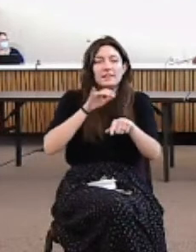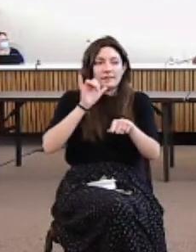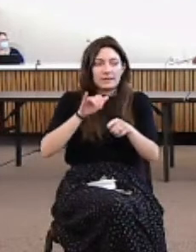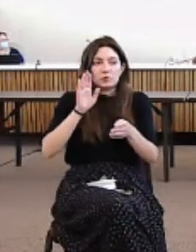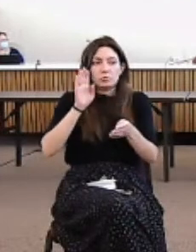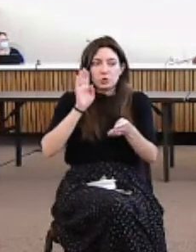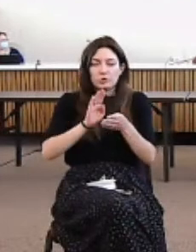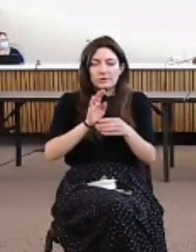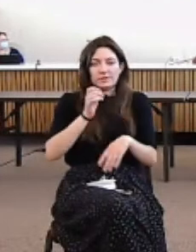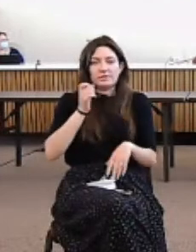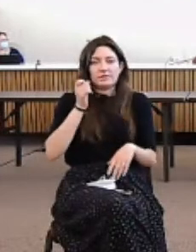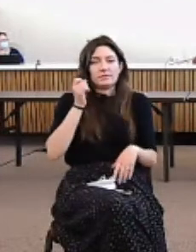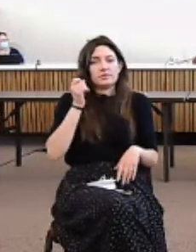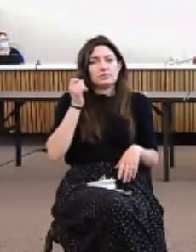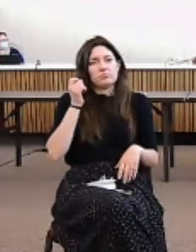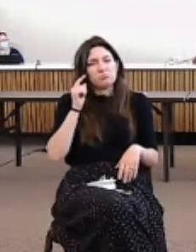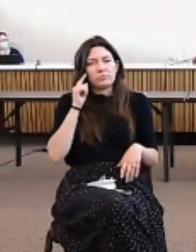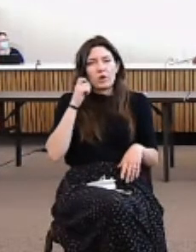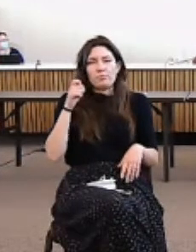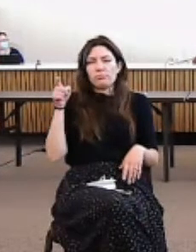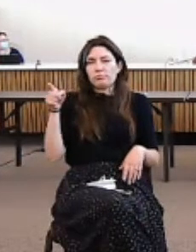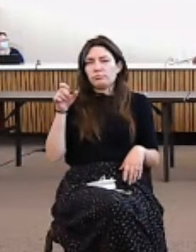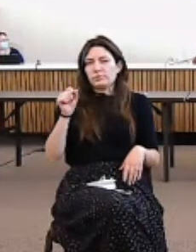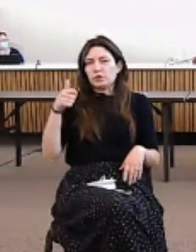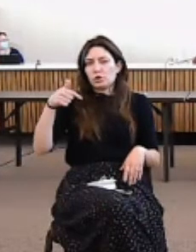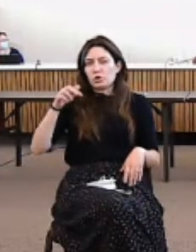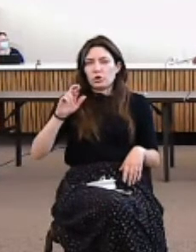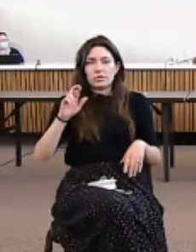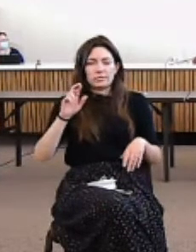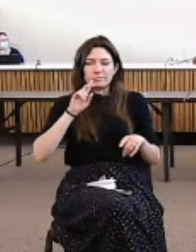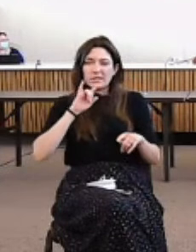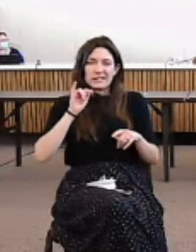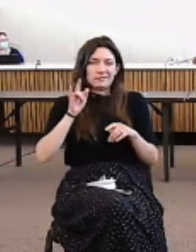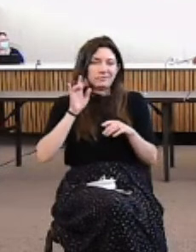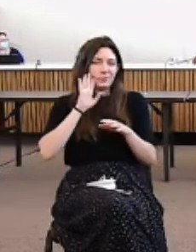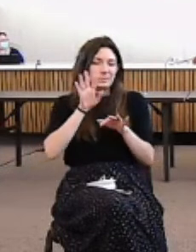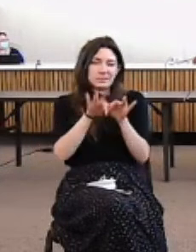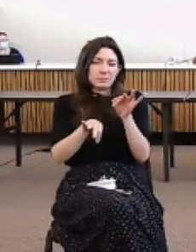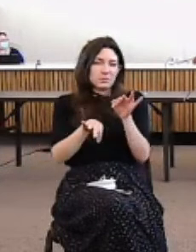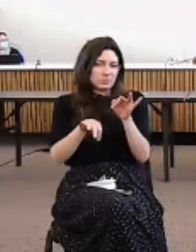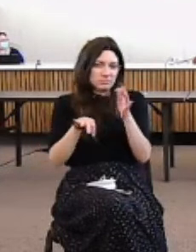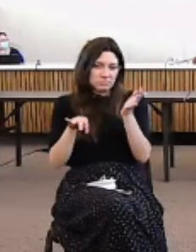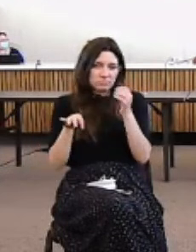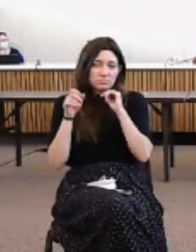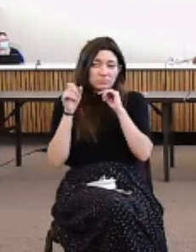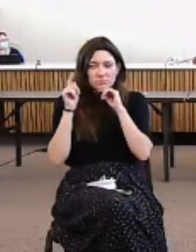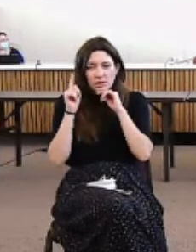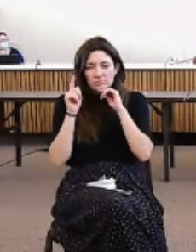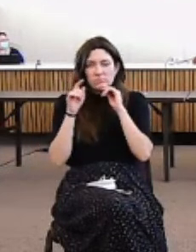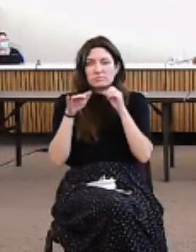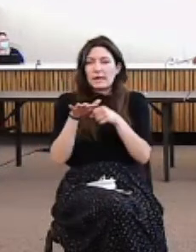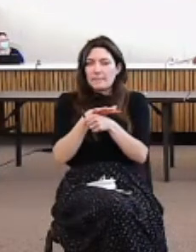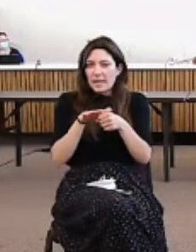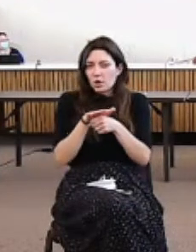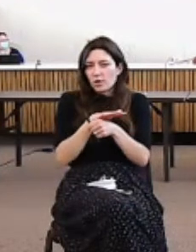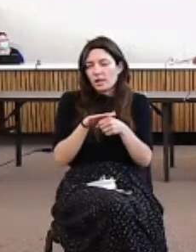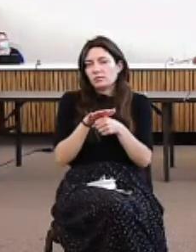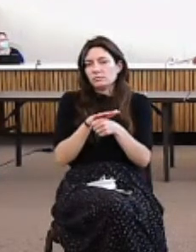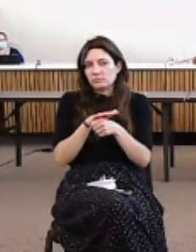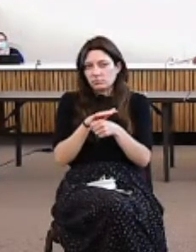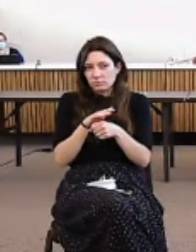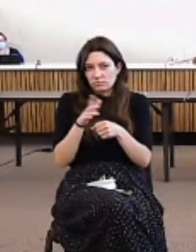from a seeker standpoint, it's as cut and dry as you can do, but because of the amount of area they're disturbing, there was a seeker